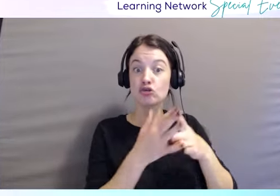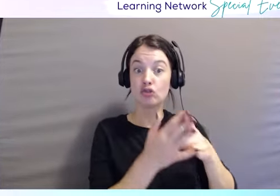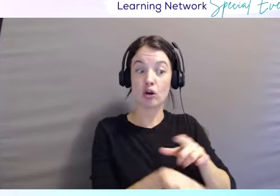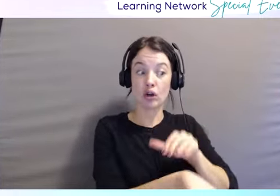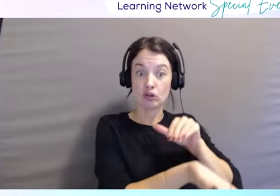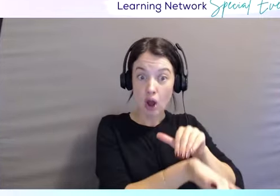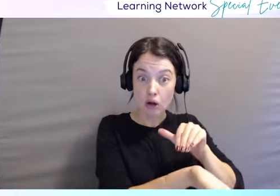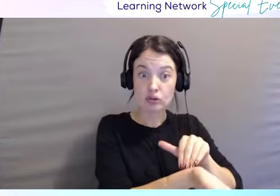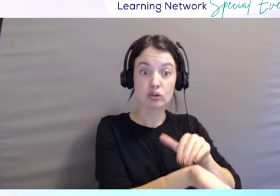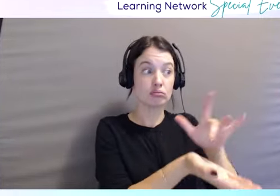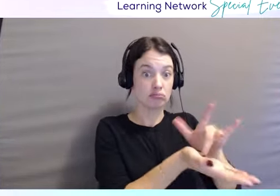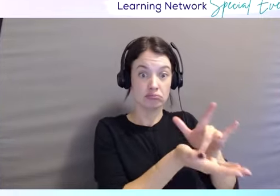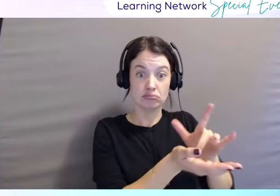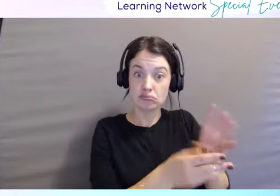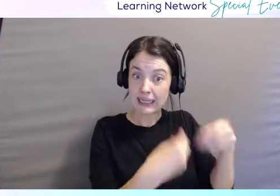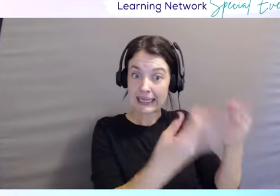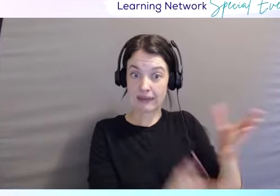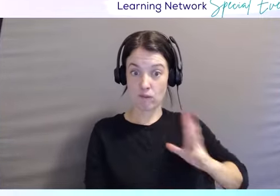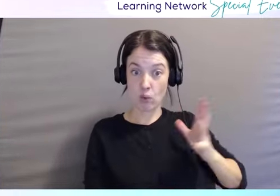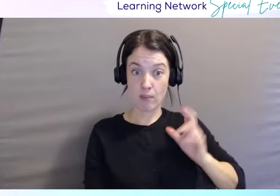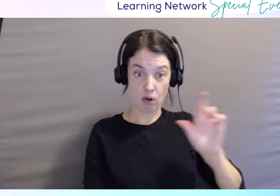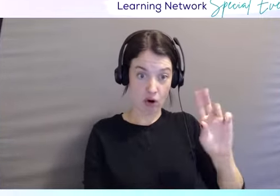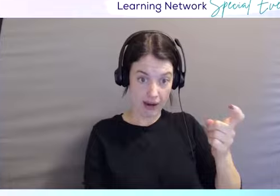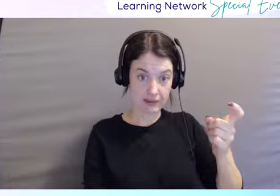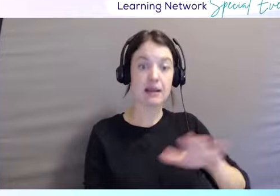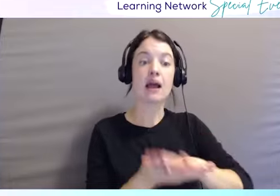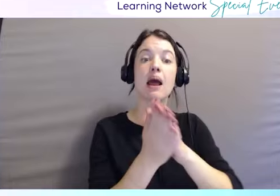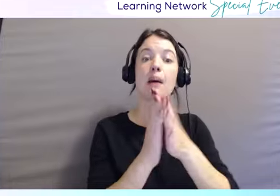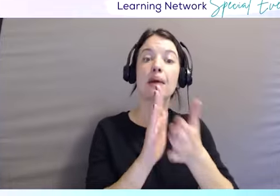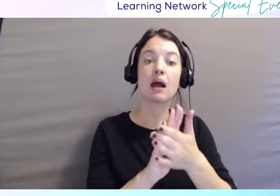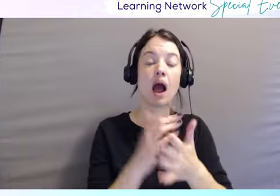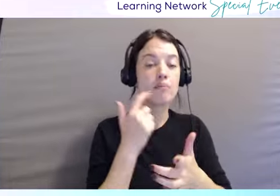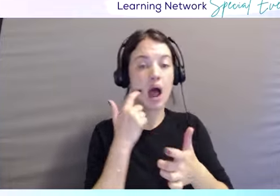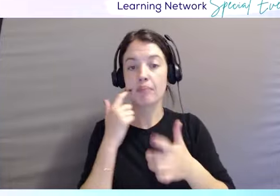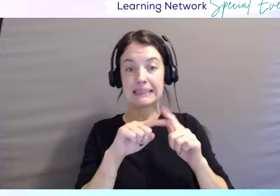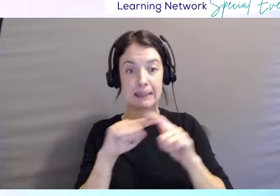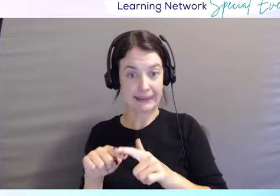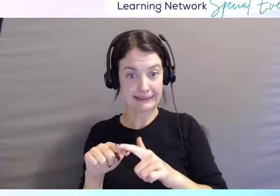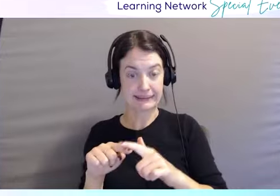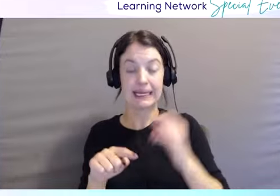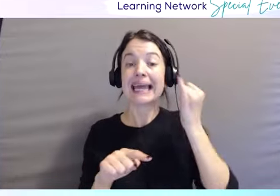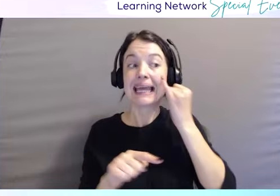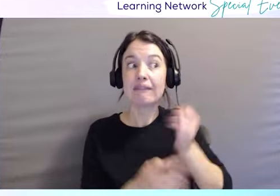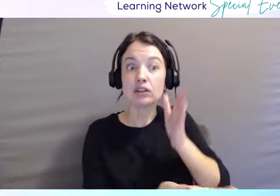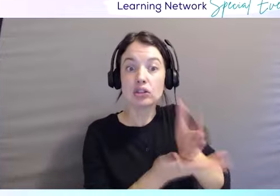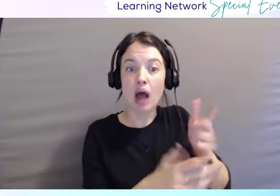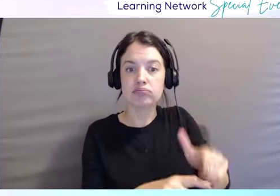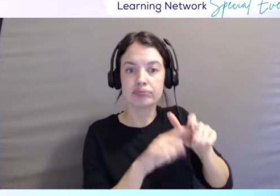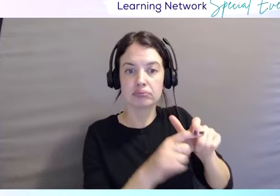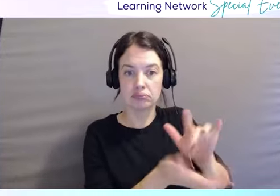illegal if dependency results and if prescriptions are stopped. And you know, this